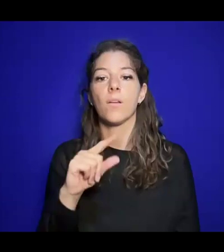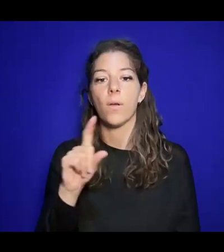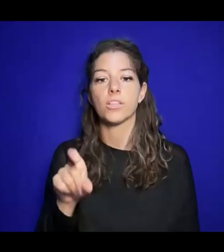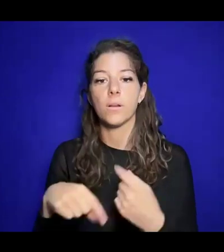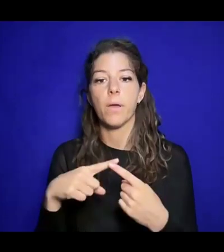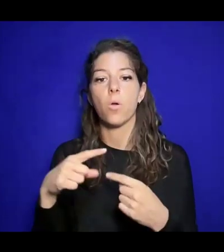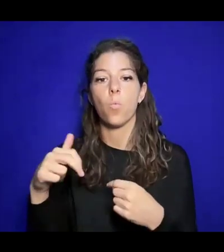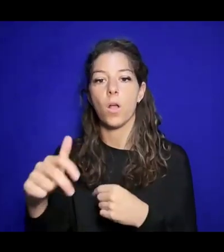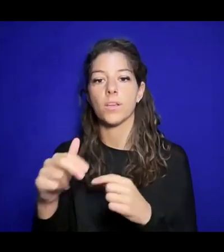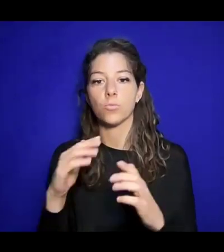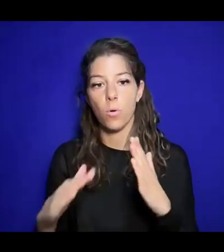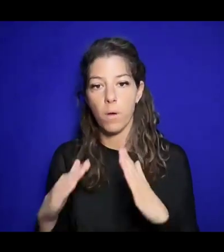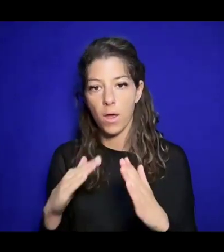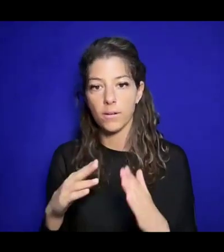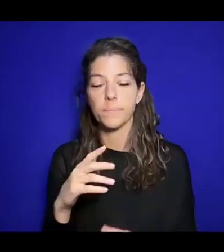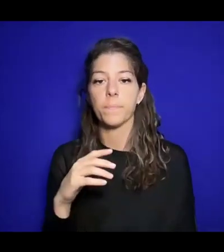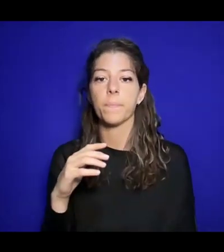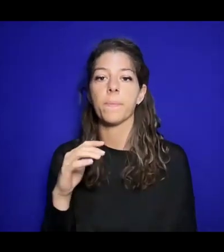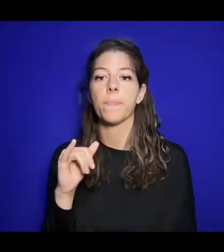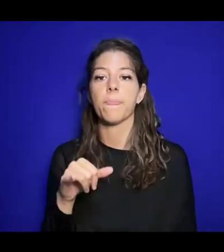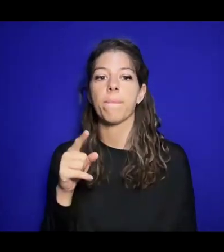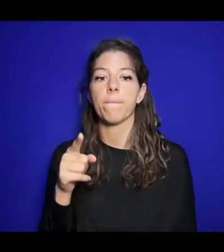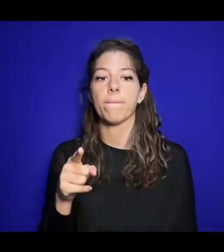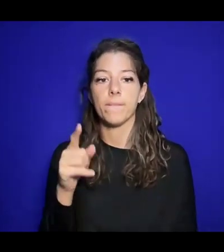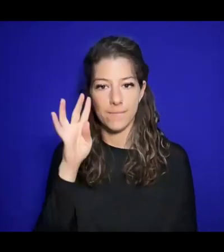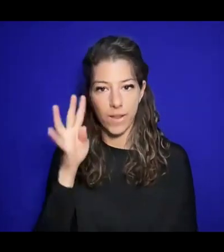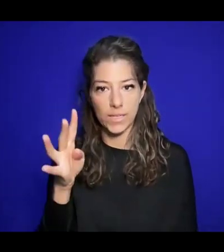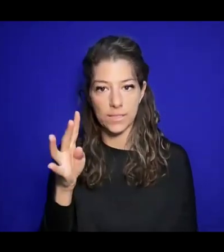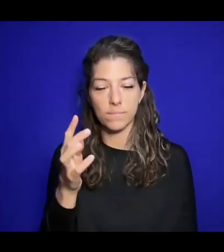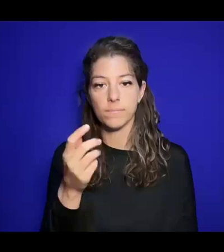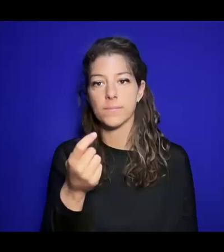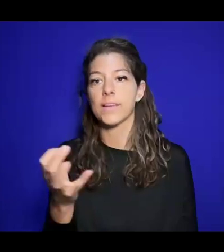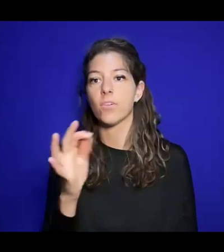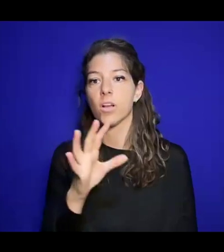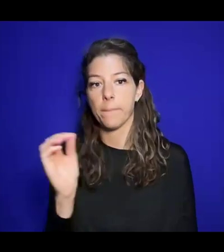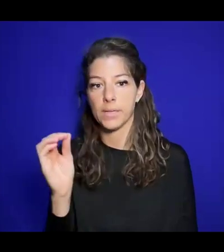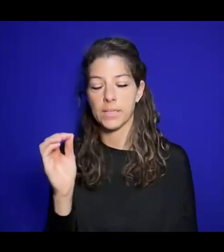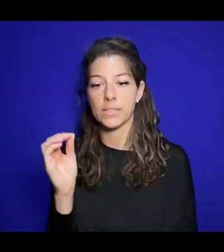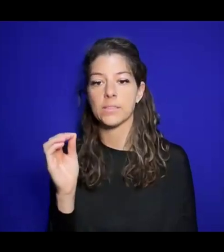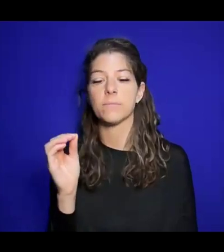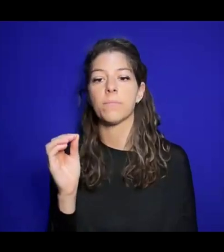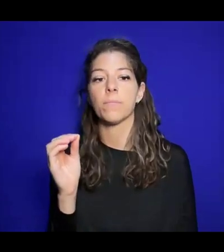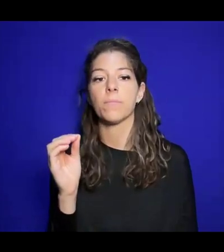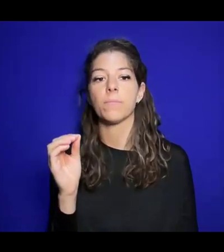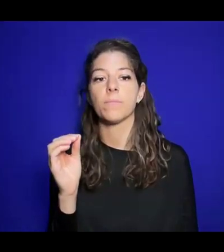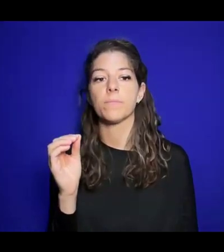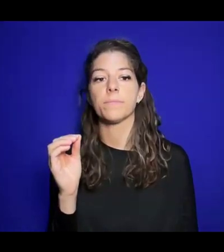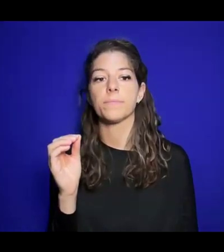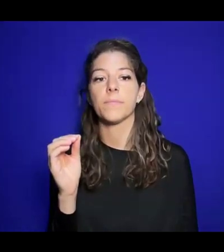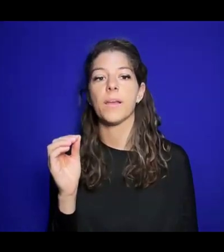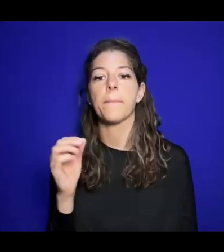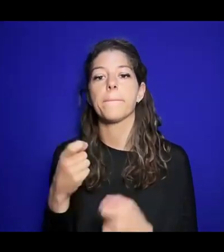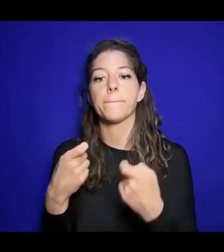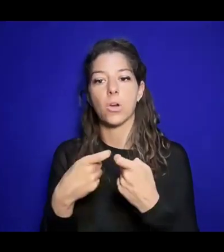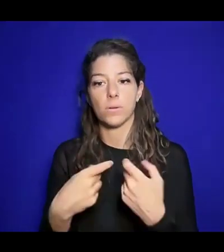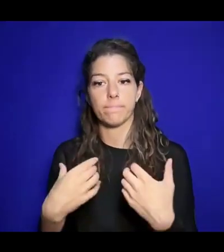walking robot. And this is a device that has been invented. There's several companies that do it. It's like a battery pack that